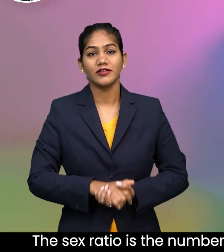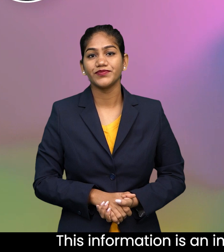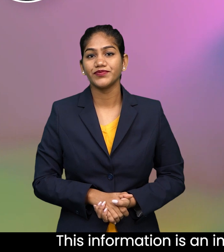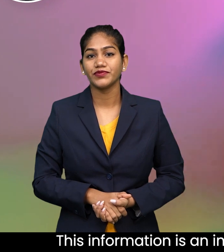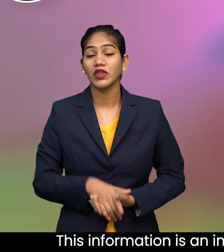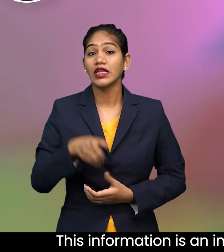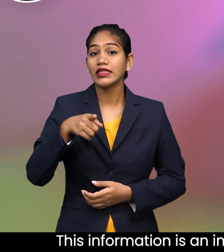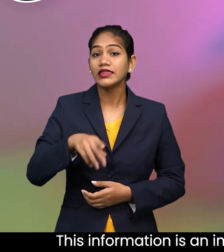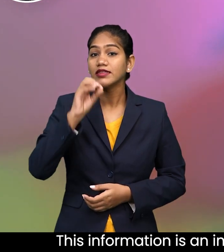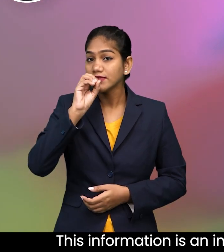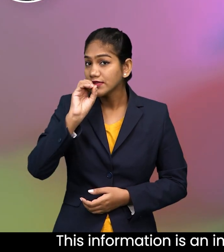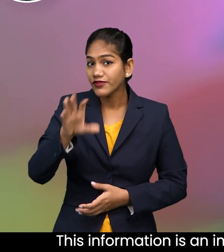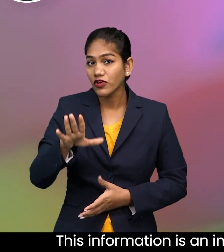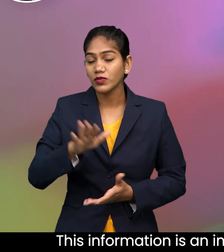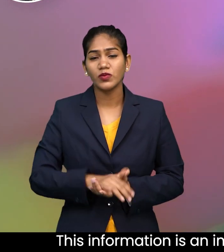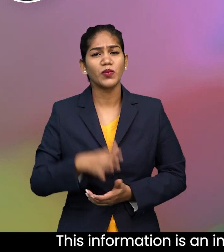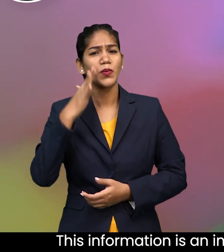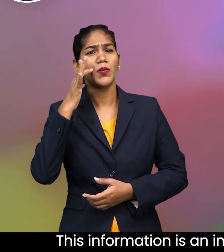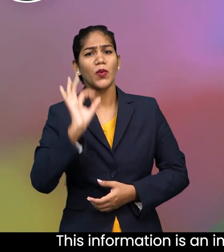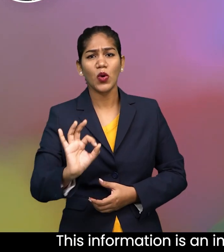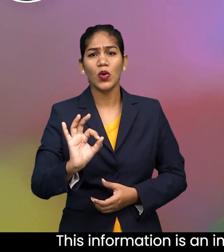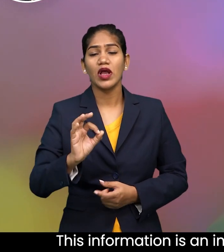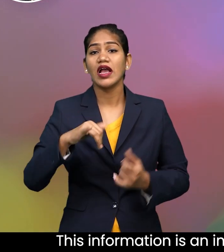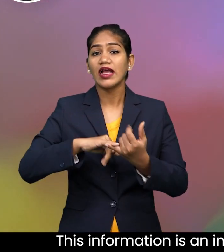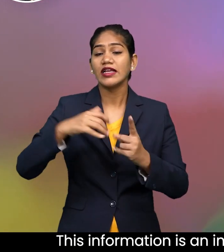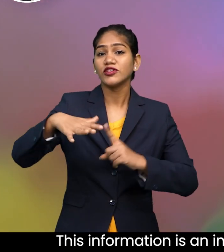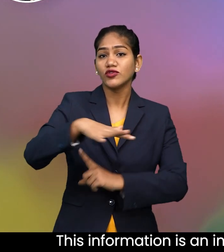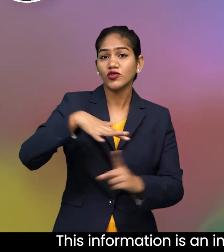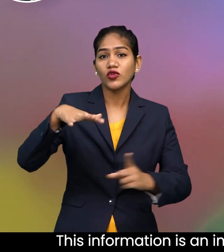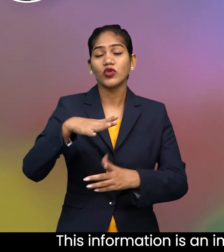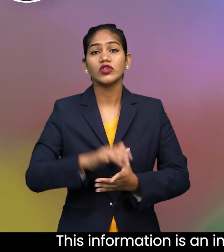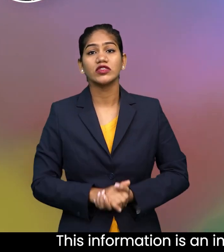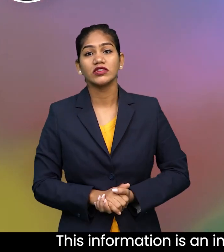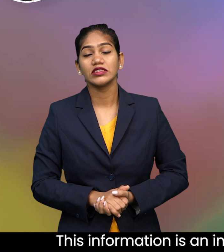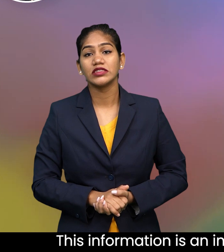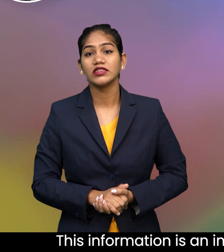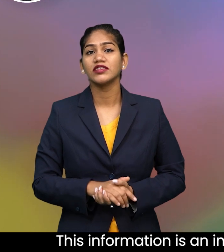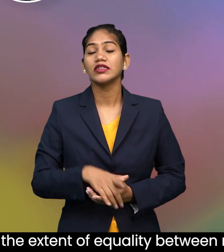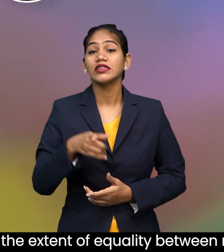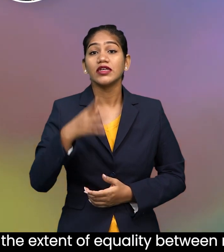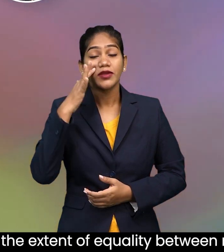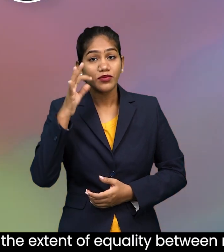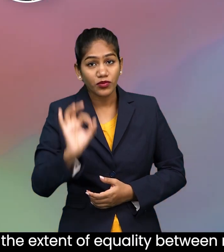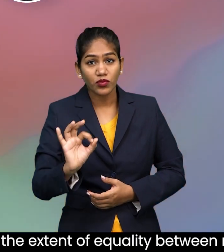This information is an important social indicator to measure the extent